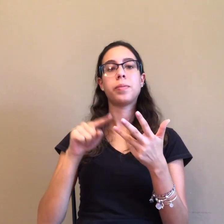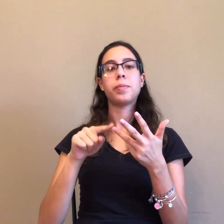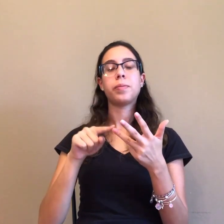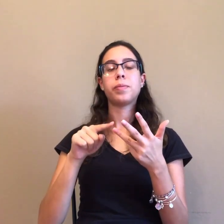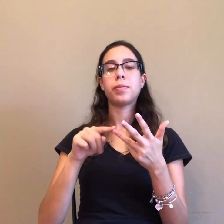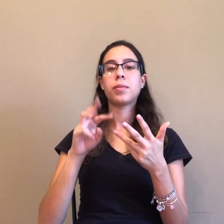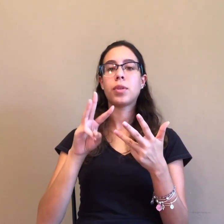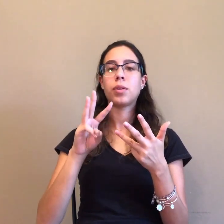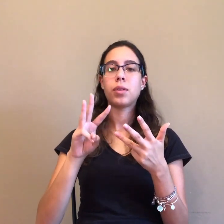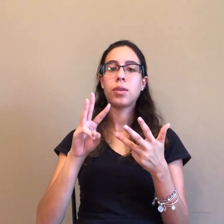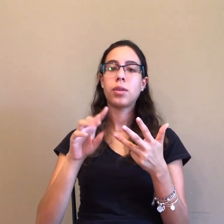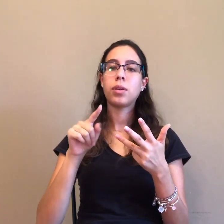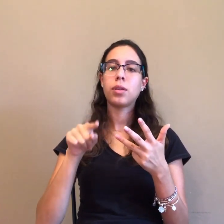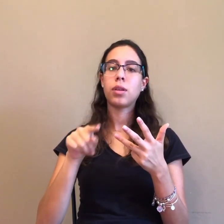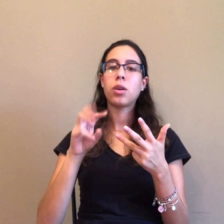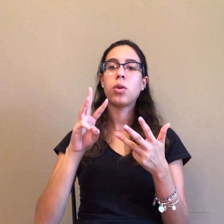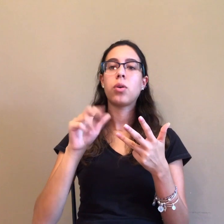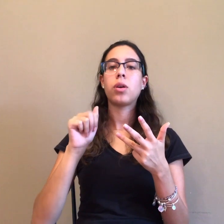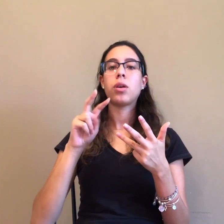www.startasl.com. And the fourth,